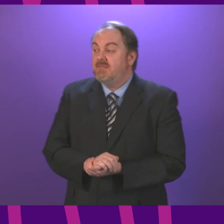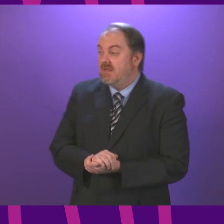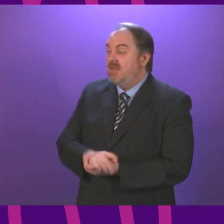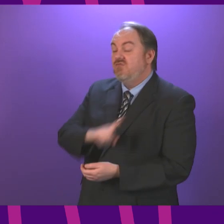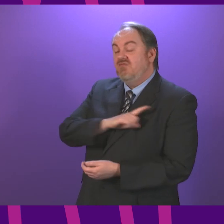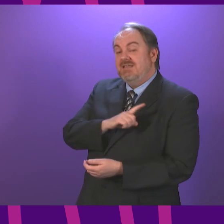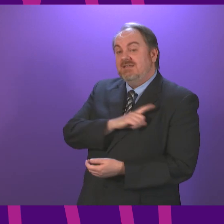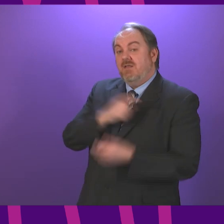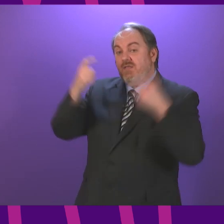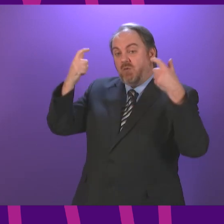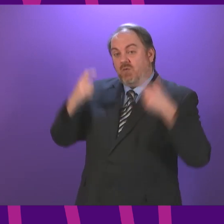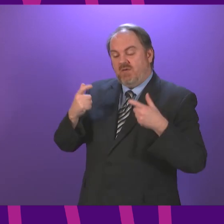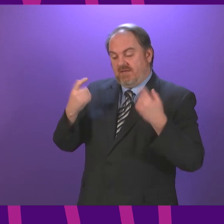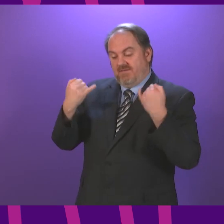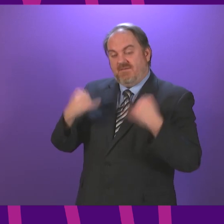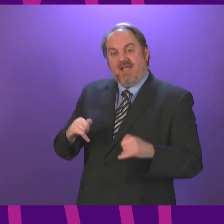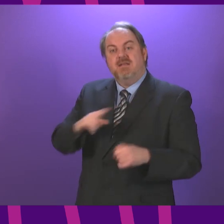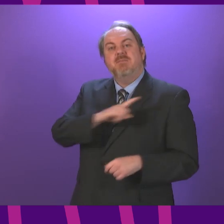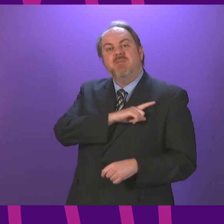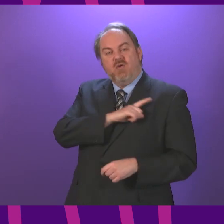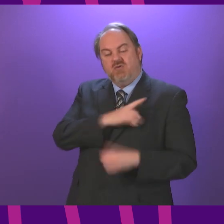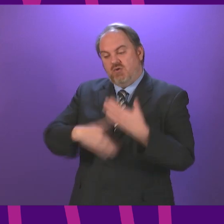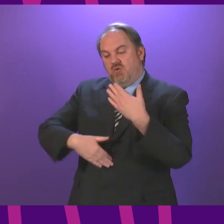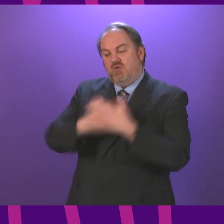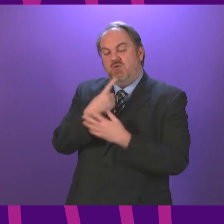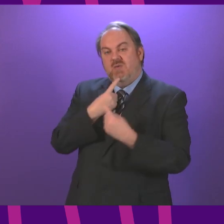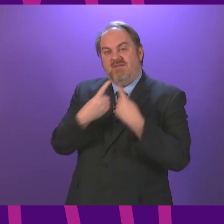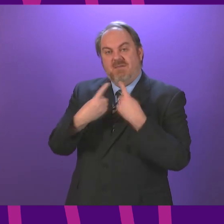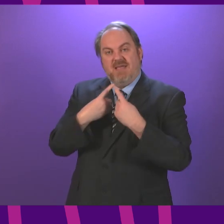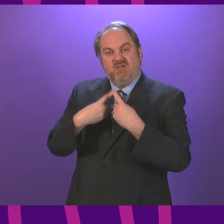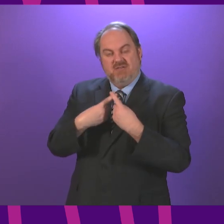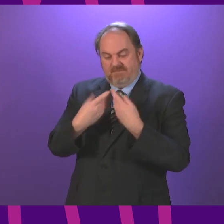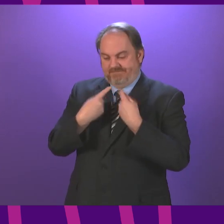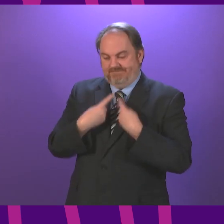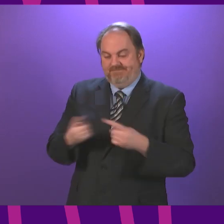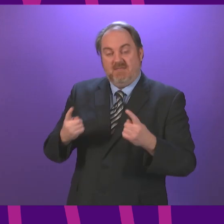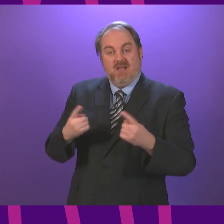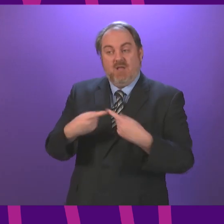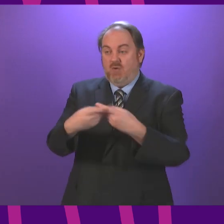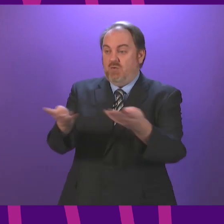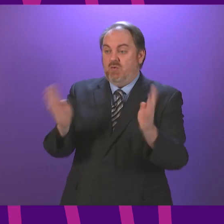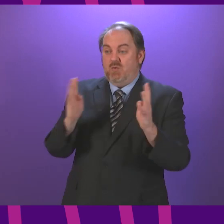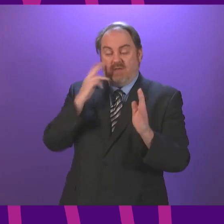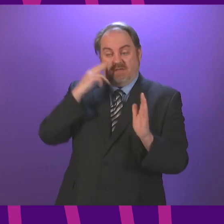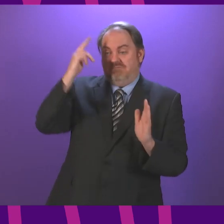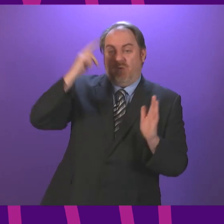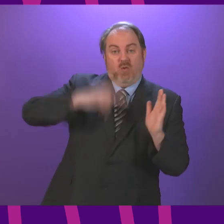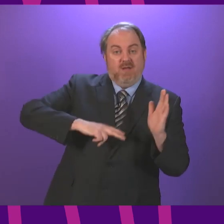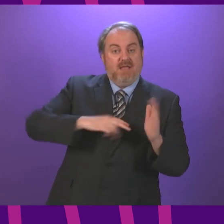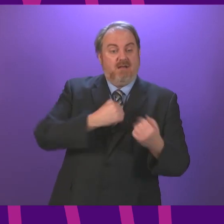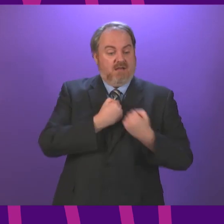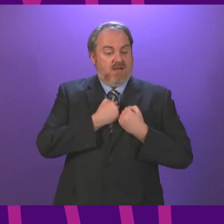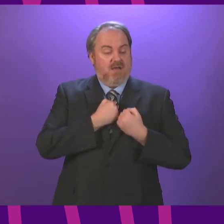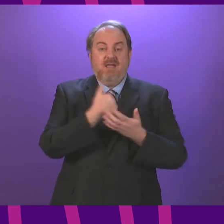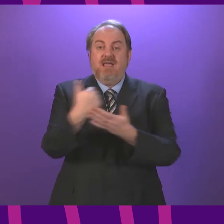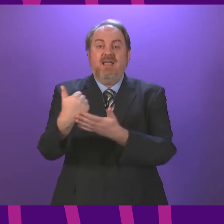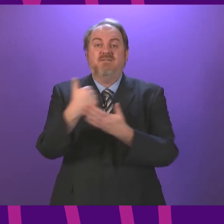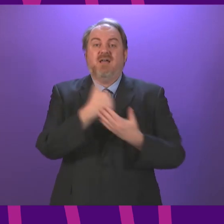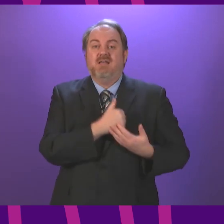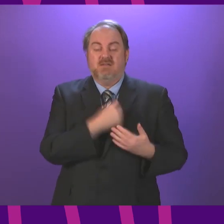because information came to light. I set that out in the committee yesterday. And people can judge by looking at the advice that was published